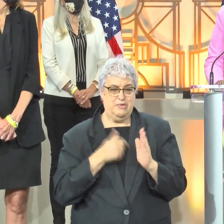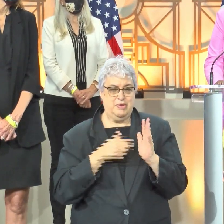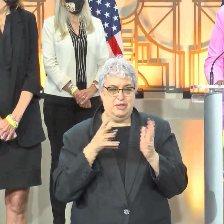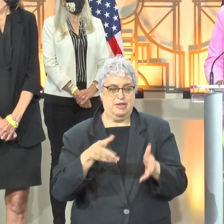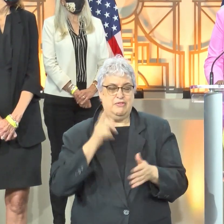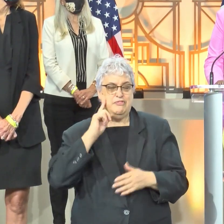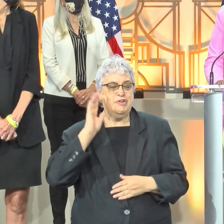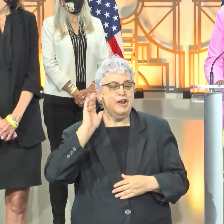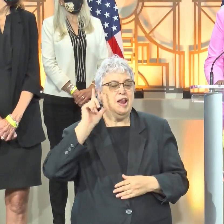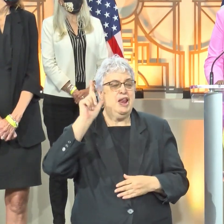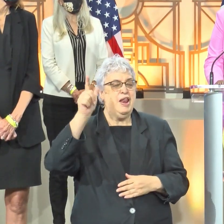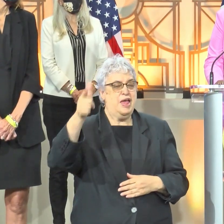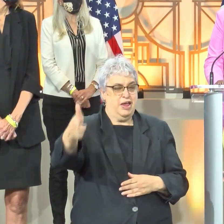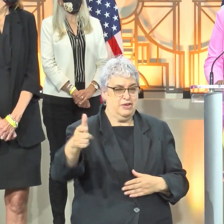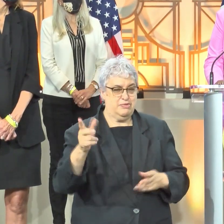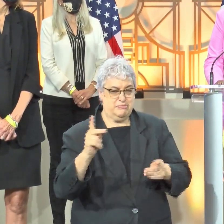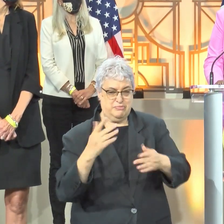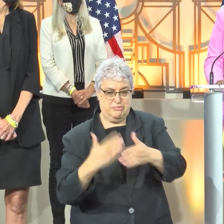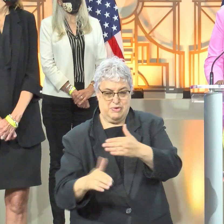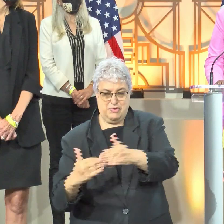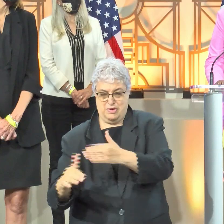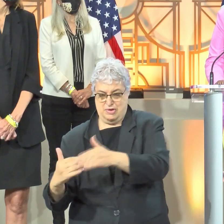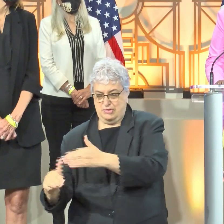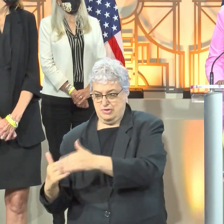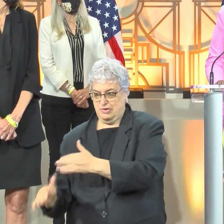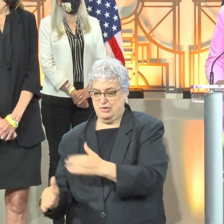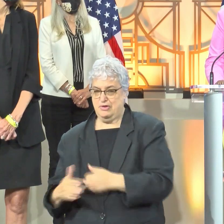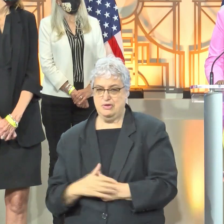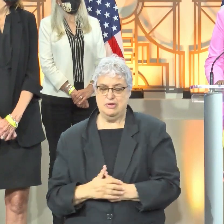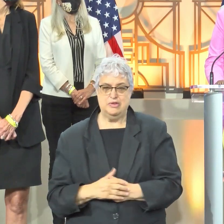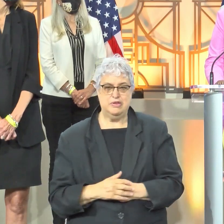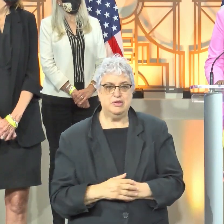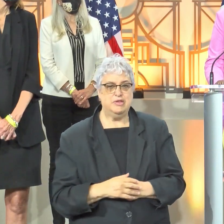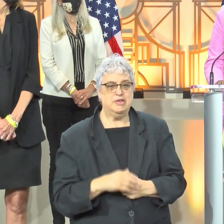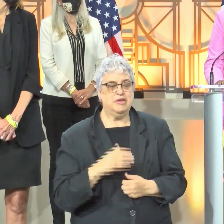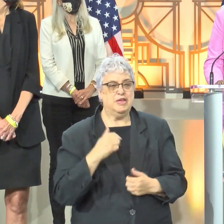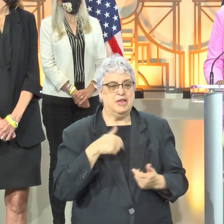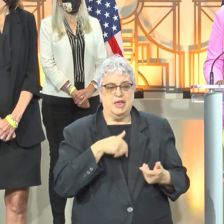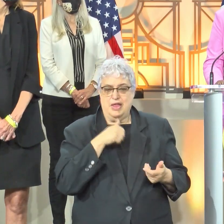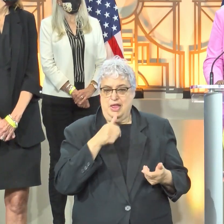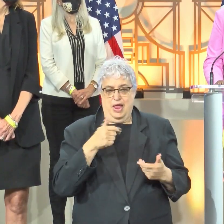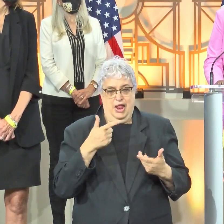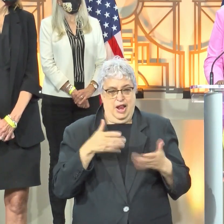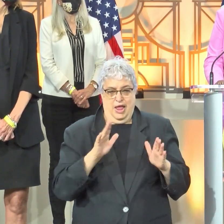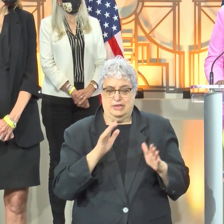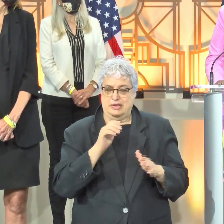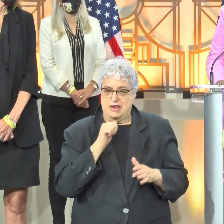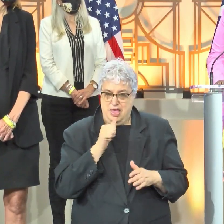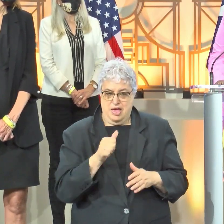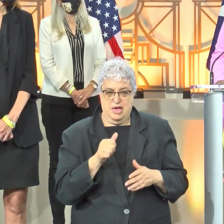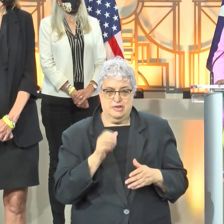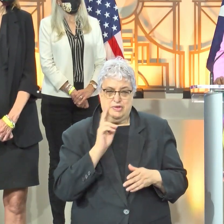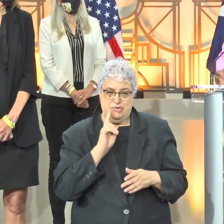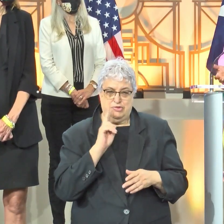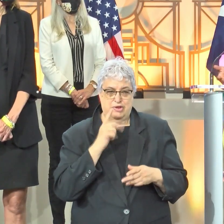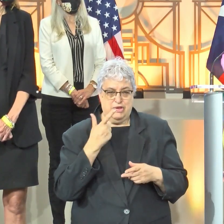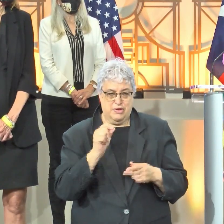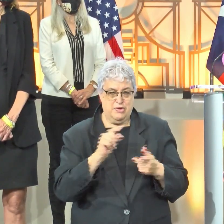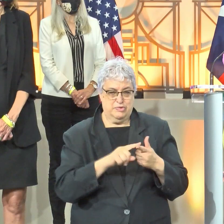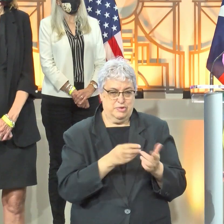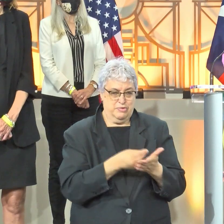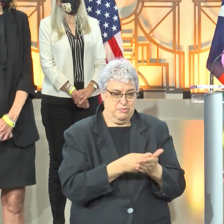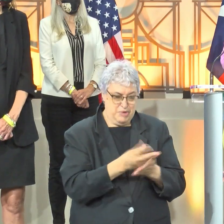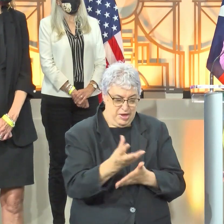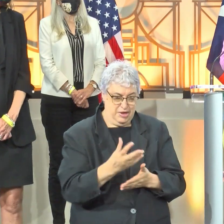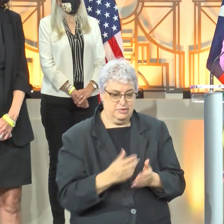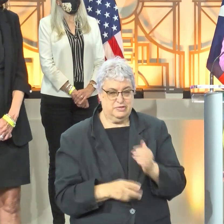our future generations of Houstonians. Let's not let Houston go to waste. Finally, Mayor, I